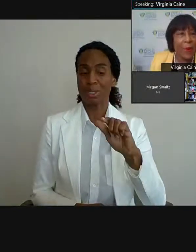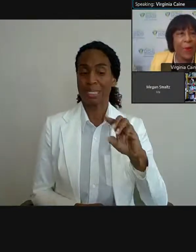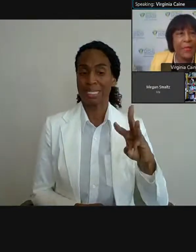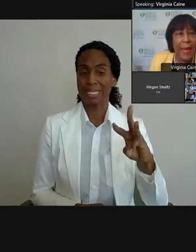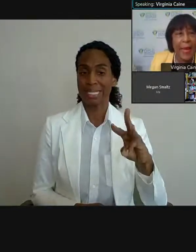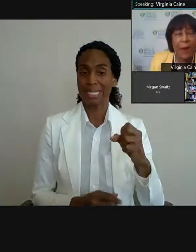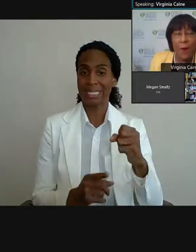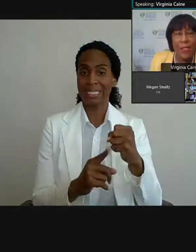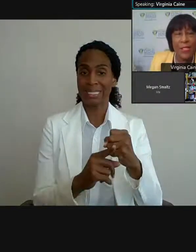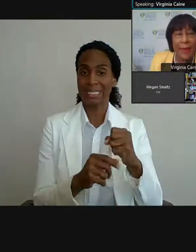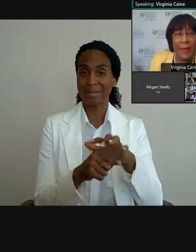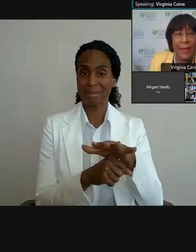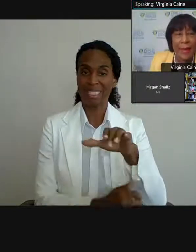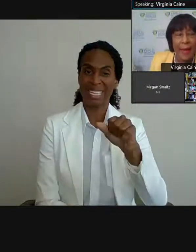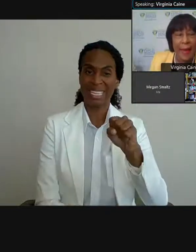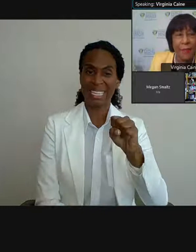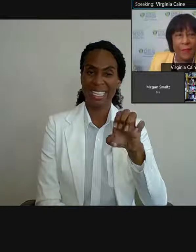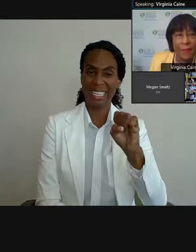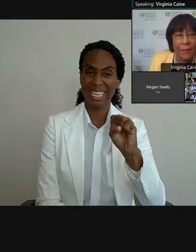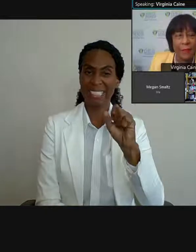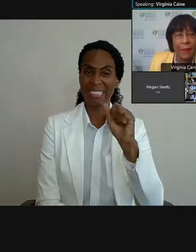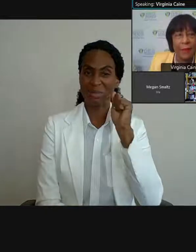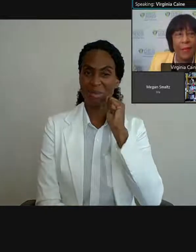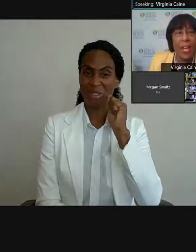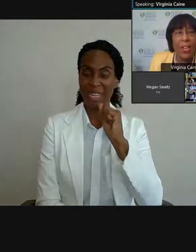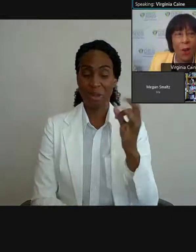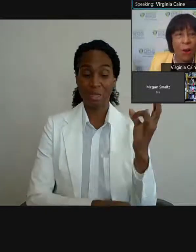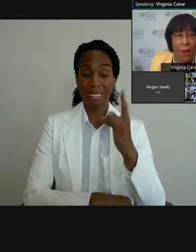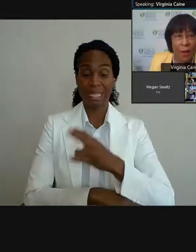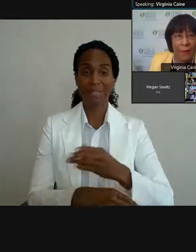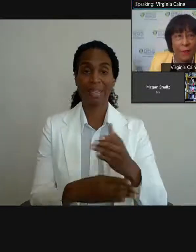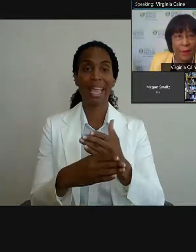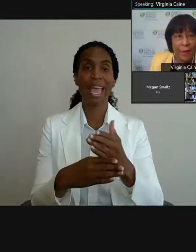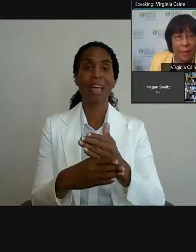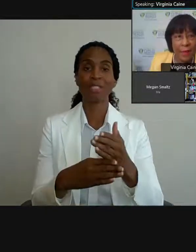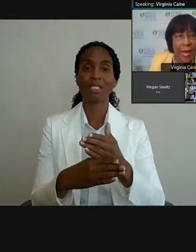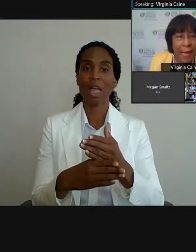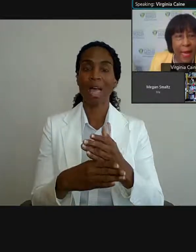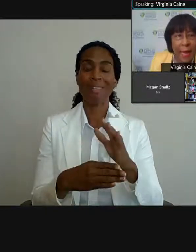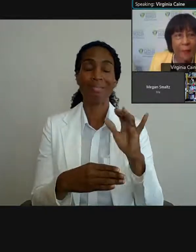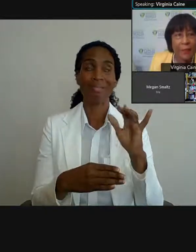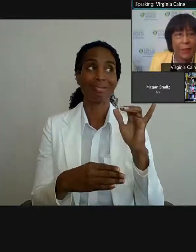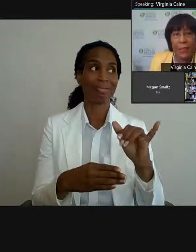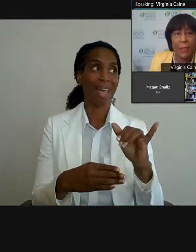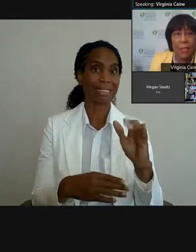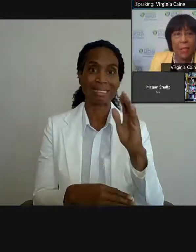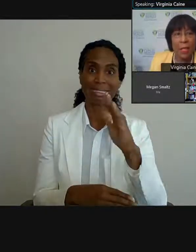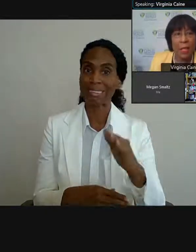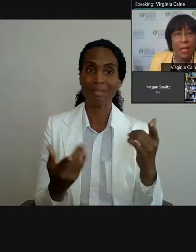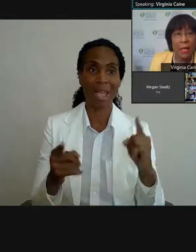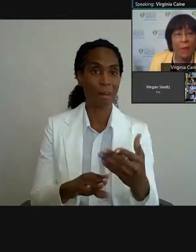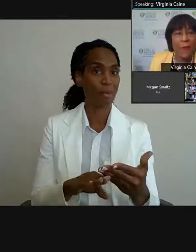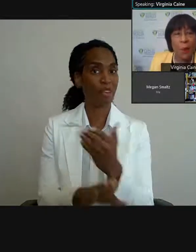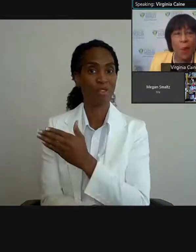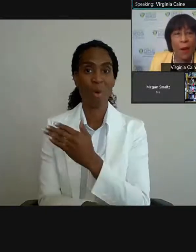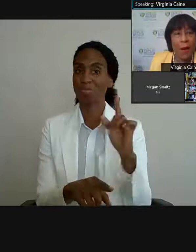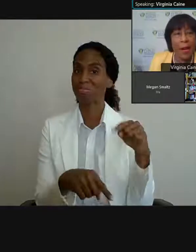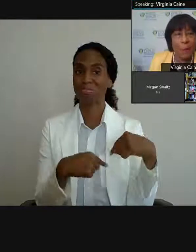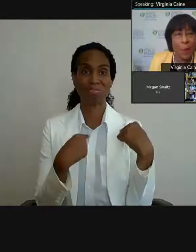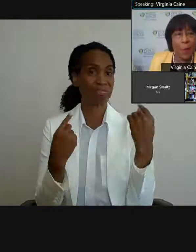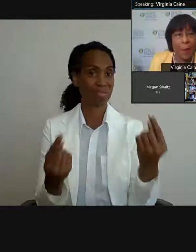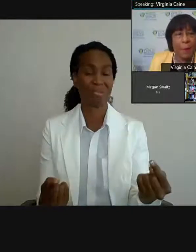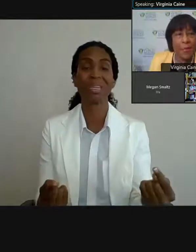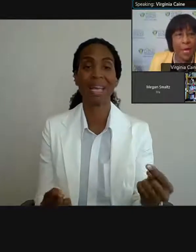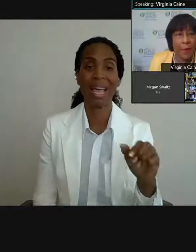cases per day on a 7-day average. Unheard of. Has not happened since before